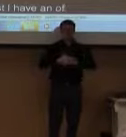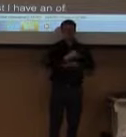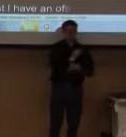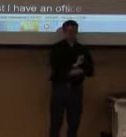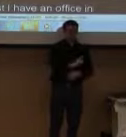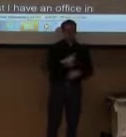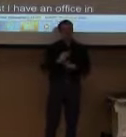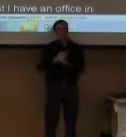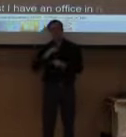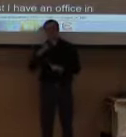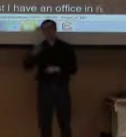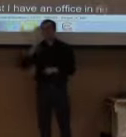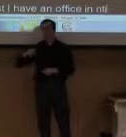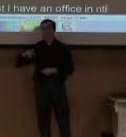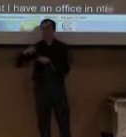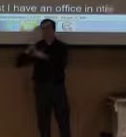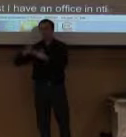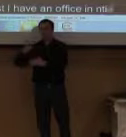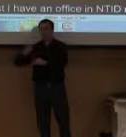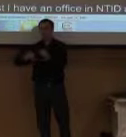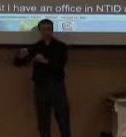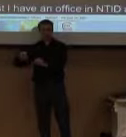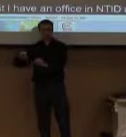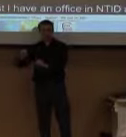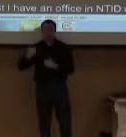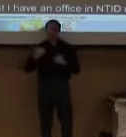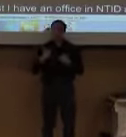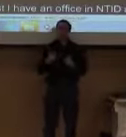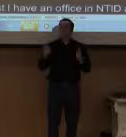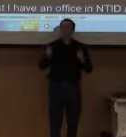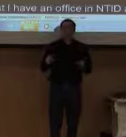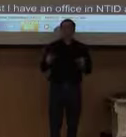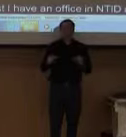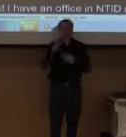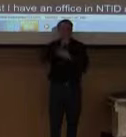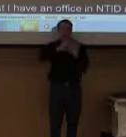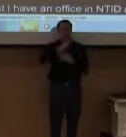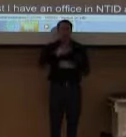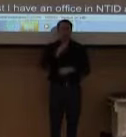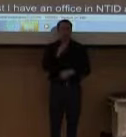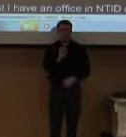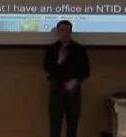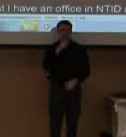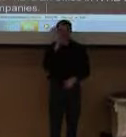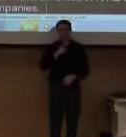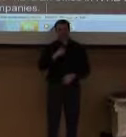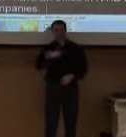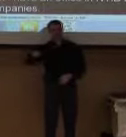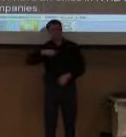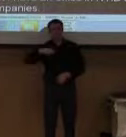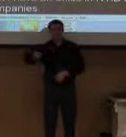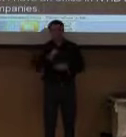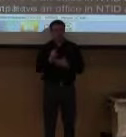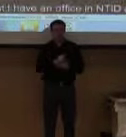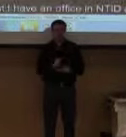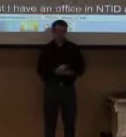NTID. I use my desktop in College of Science. There's great potential for me to confuse my files because I'm back and forth weekly.